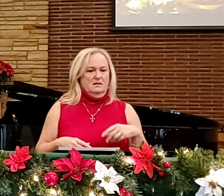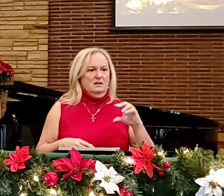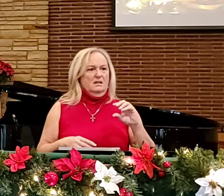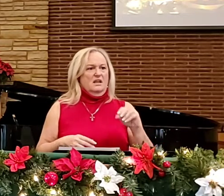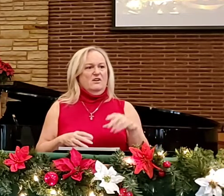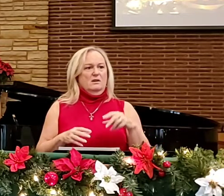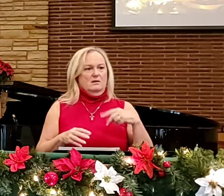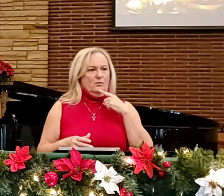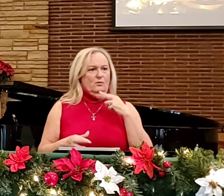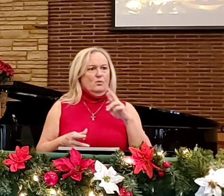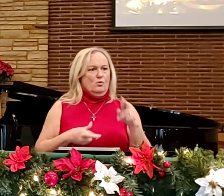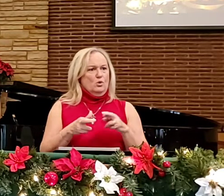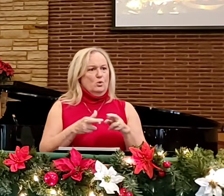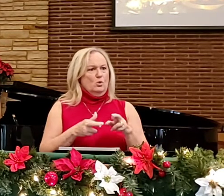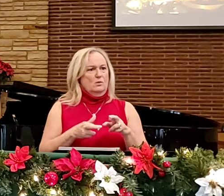edict